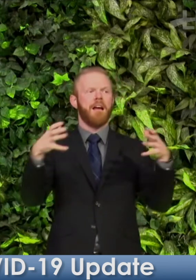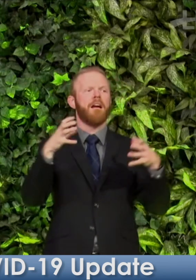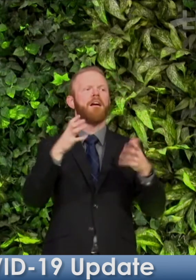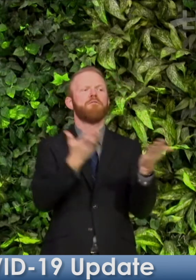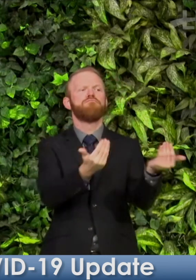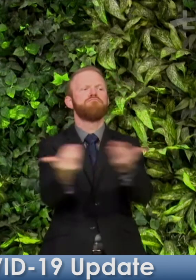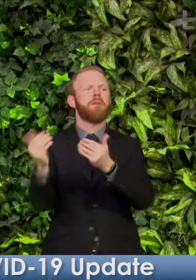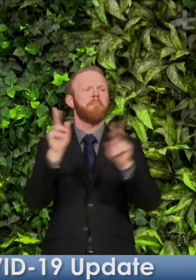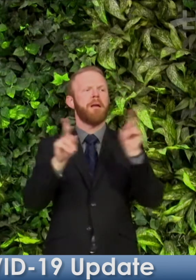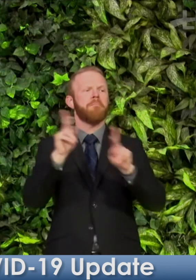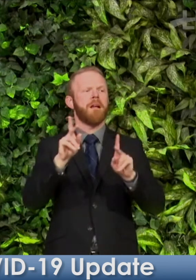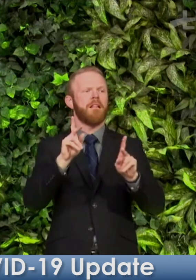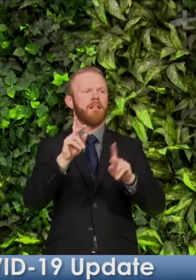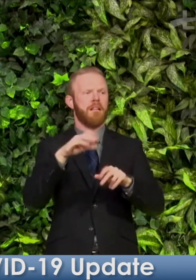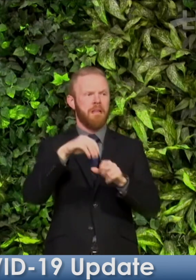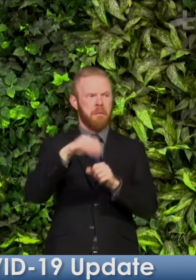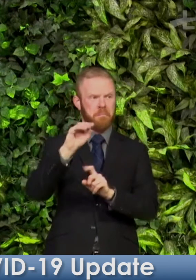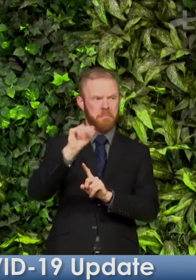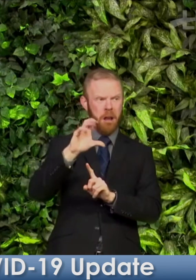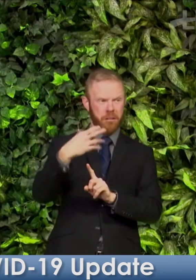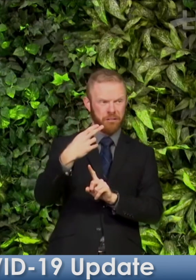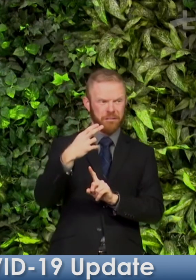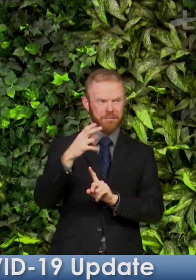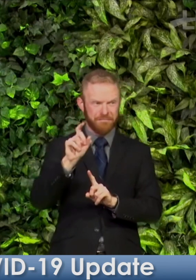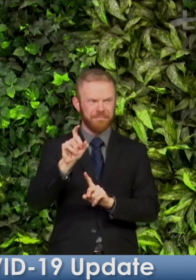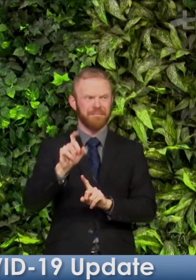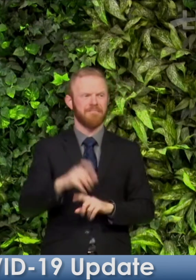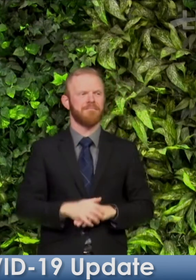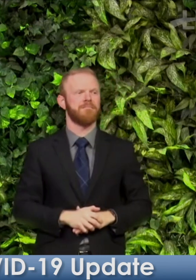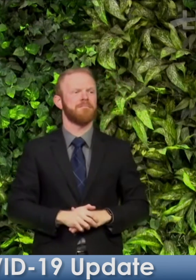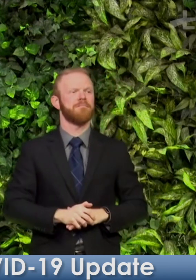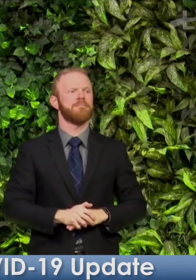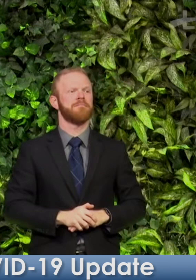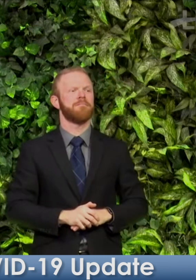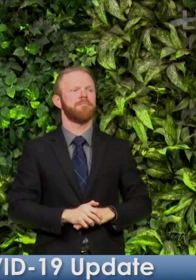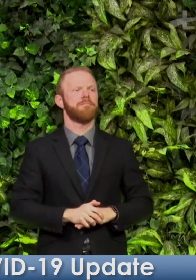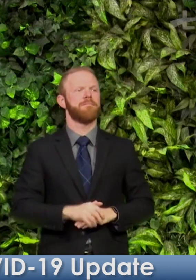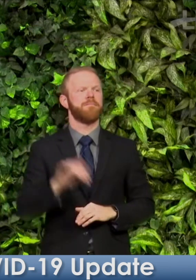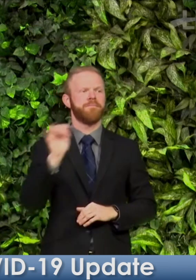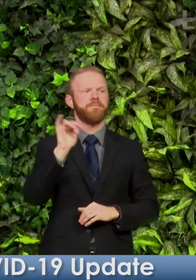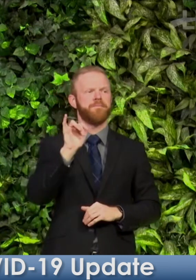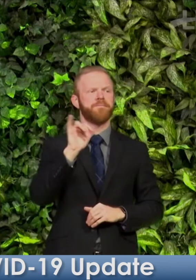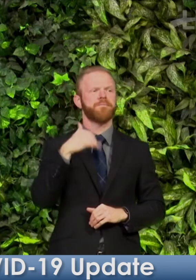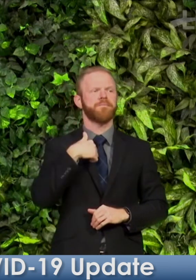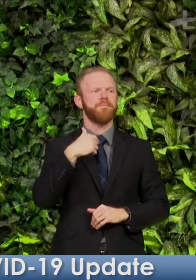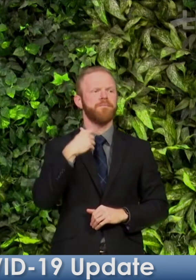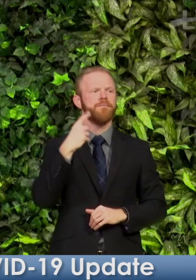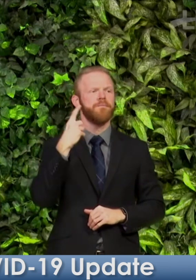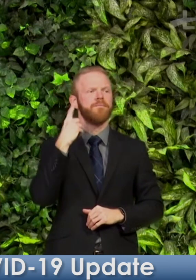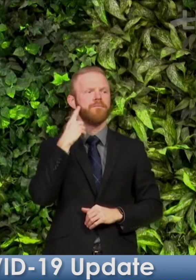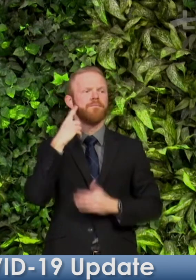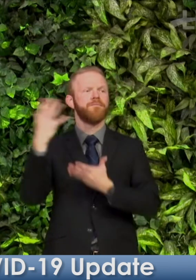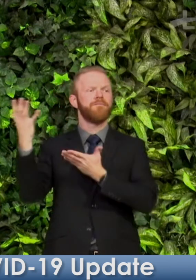recall campaign that we've been hearing time and time again is the handling of the vaccine issue.